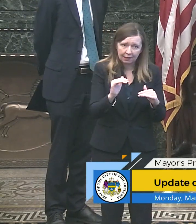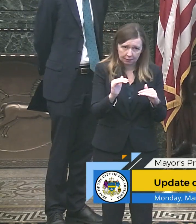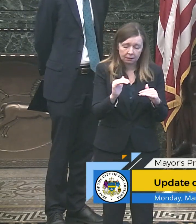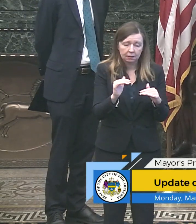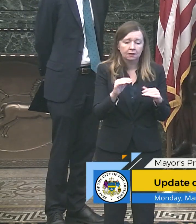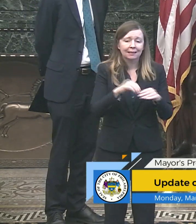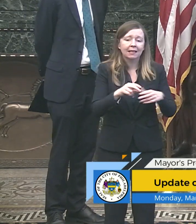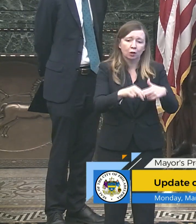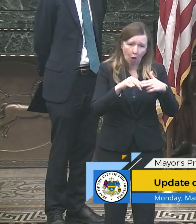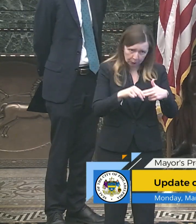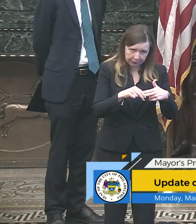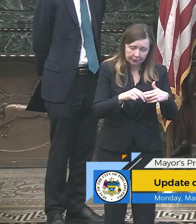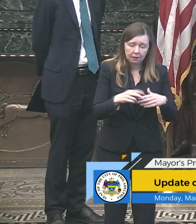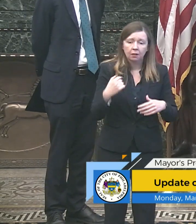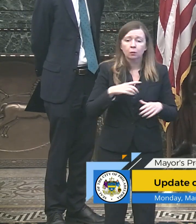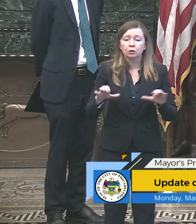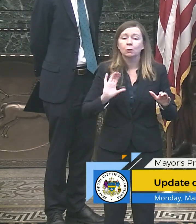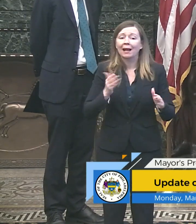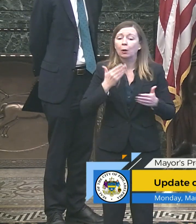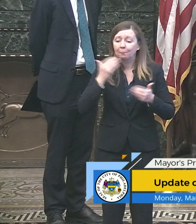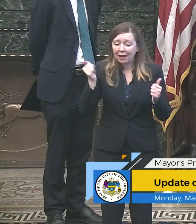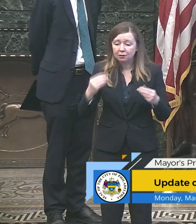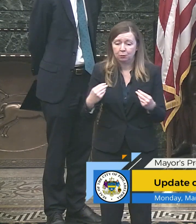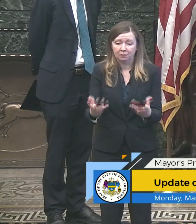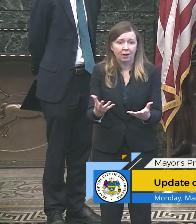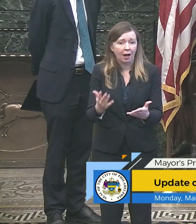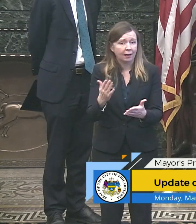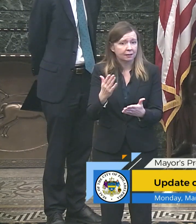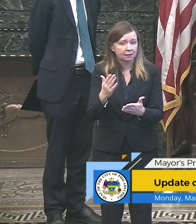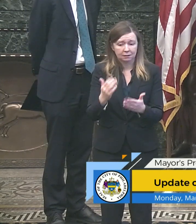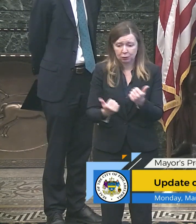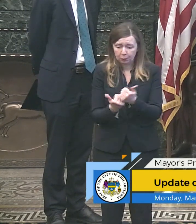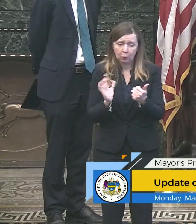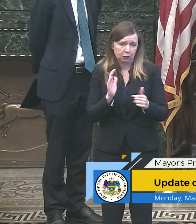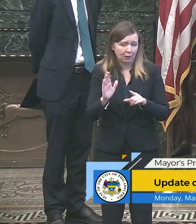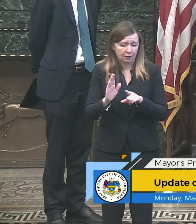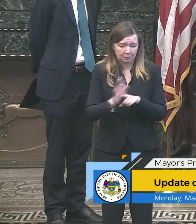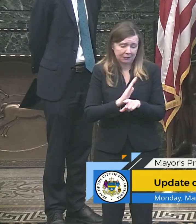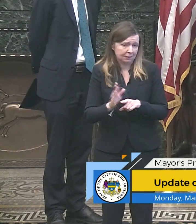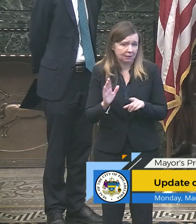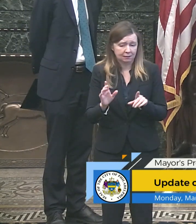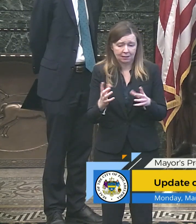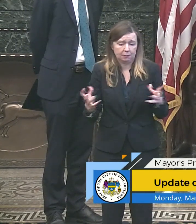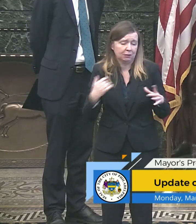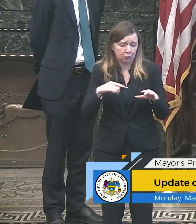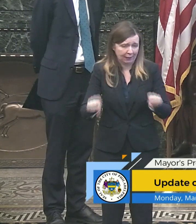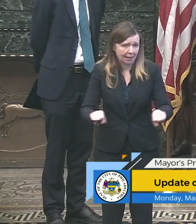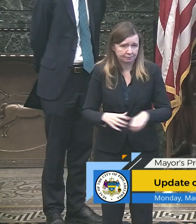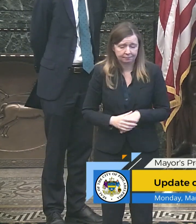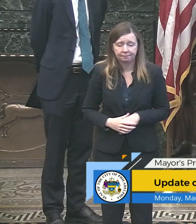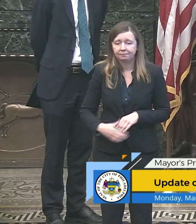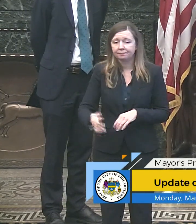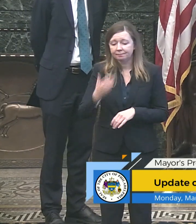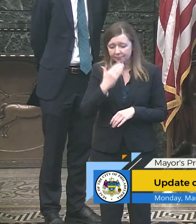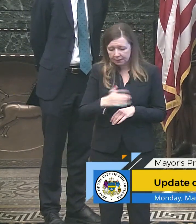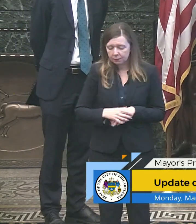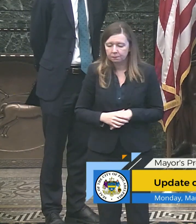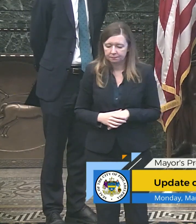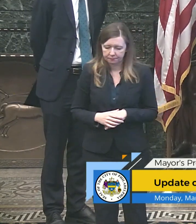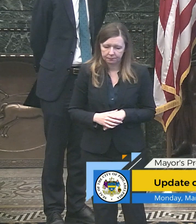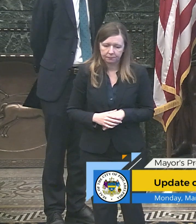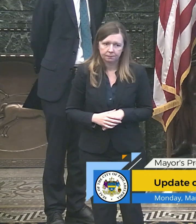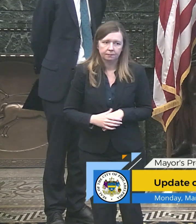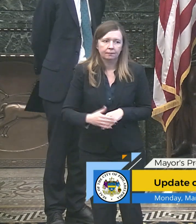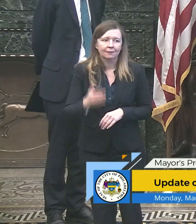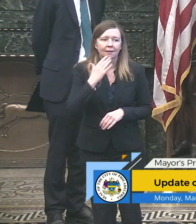program, and we're doing our best to continue to provide what support to our businesses as we can. Thank you. All